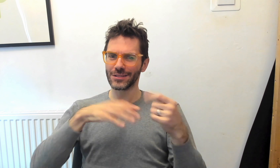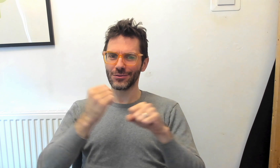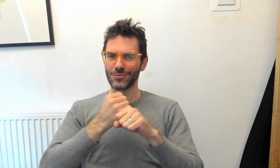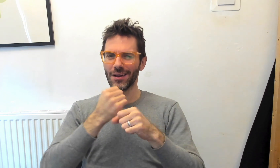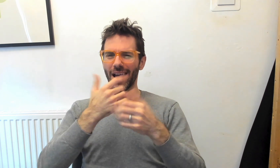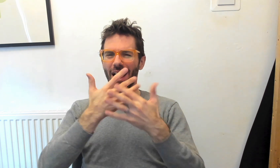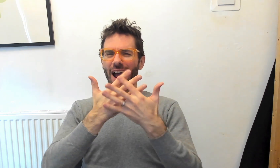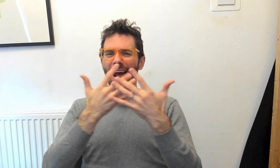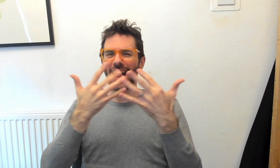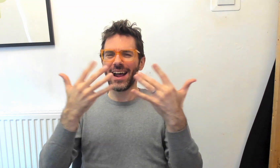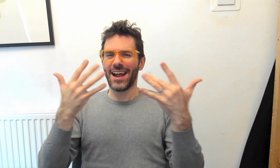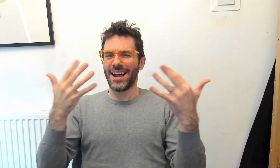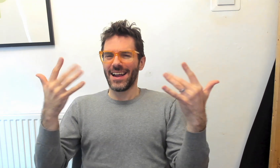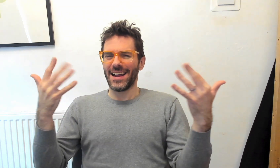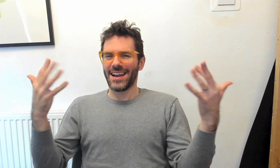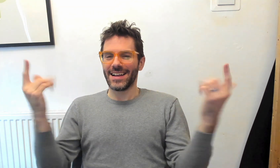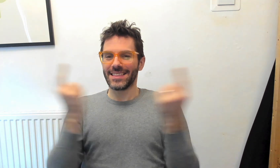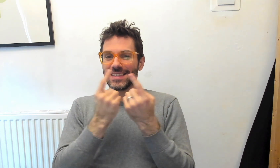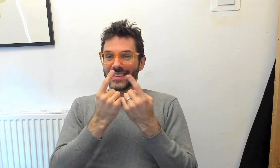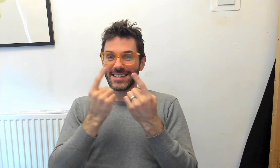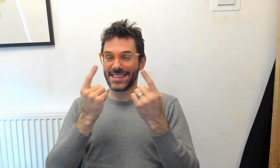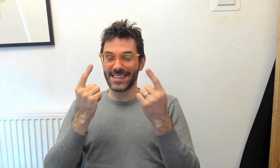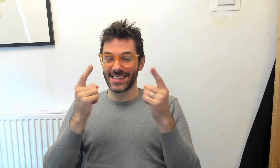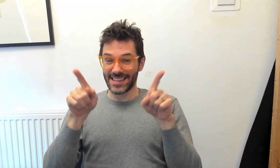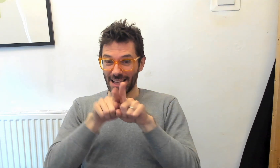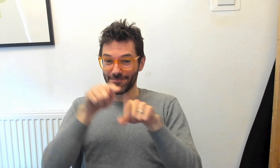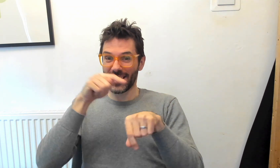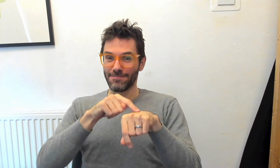do many things at the same time,